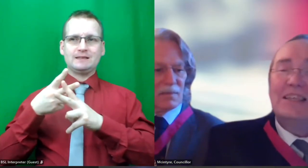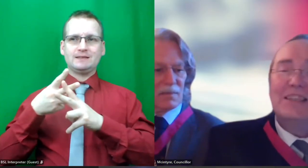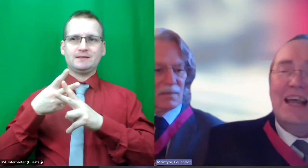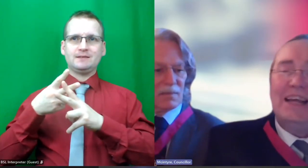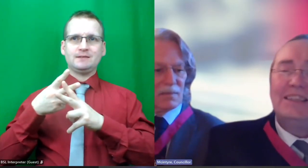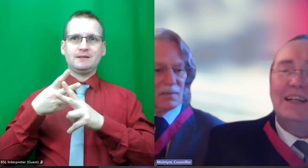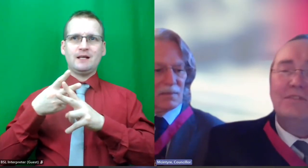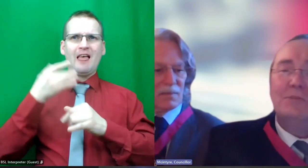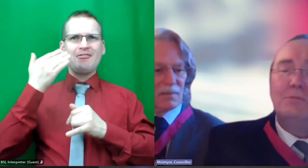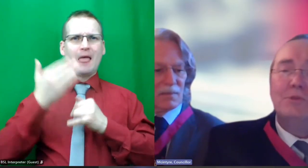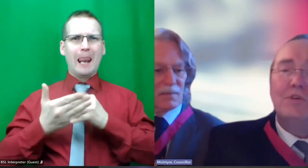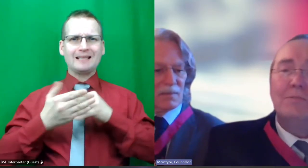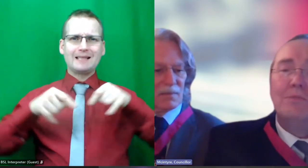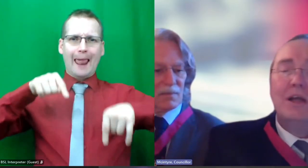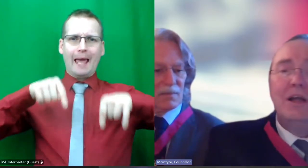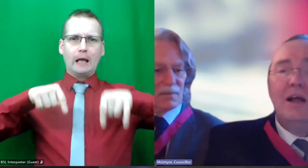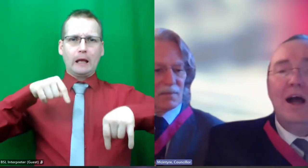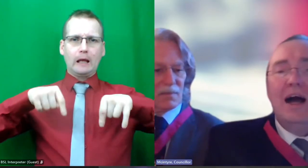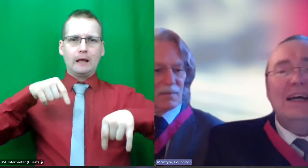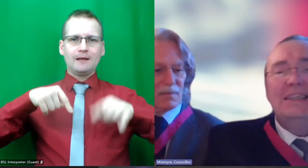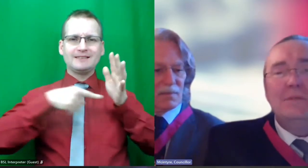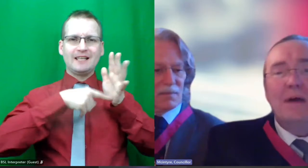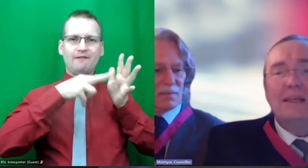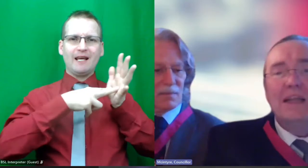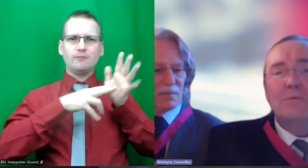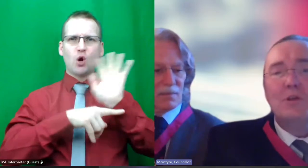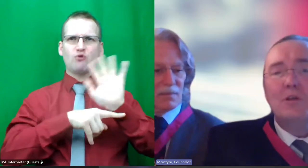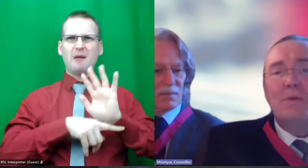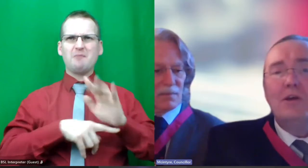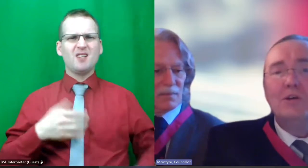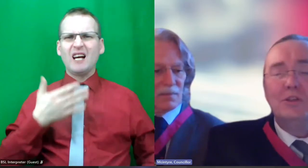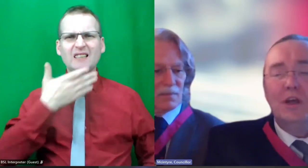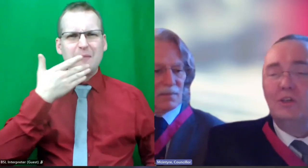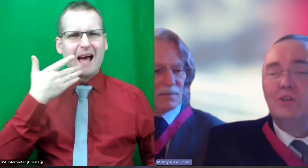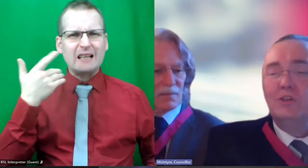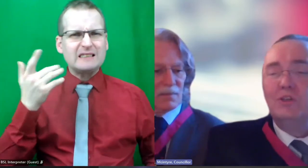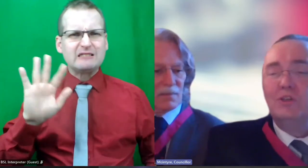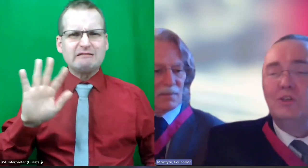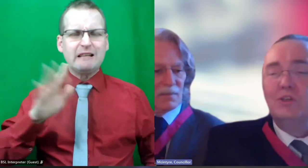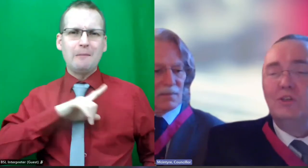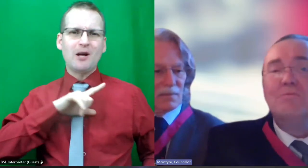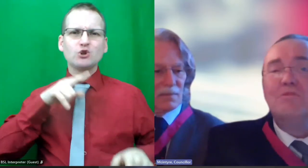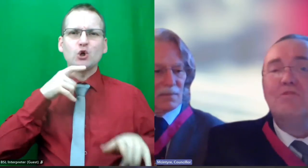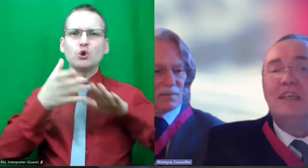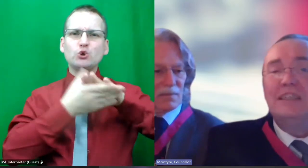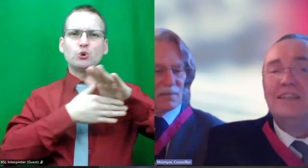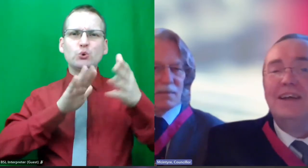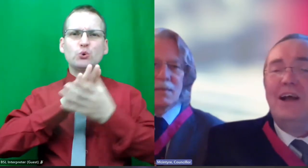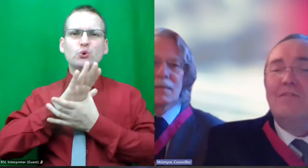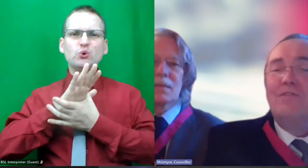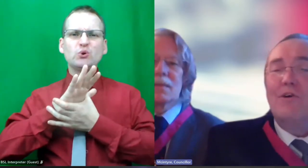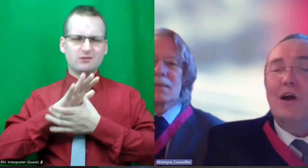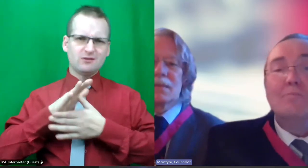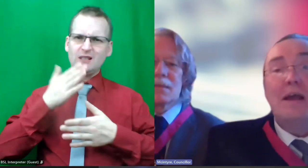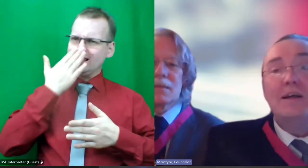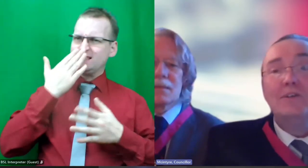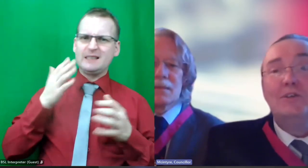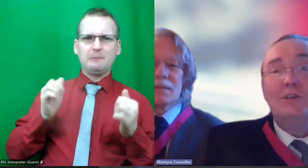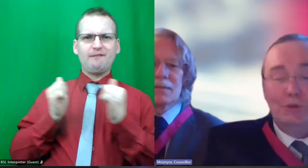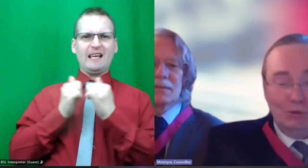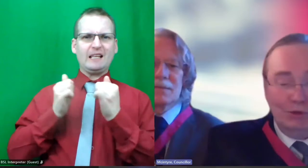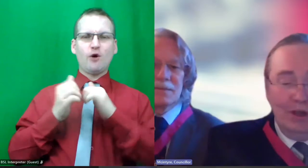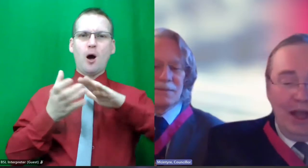the Last Leg television programme. And I didn't mind. That was only because her shoes weren't seemed fit for a